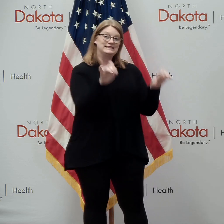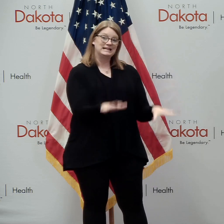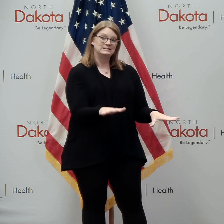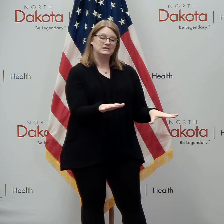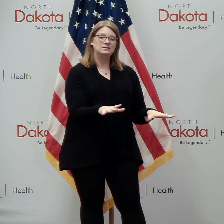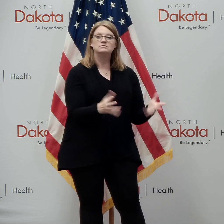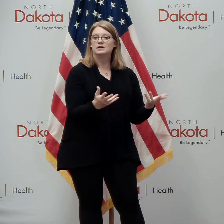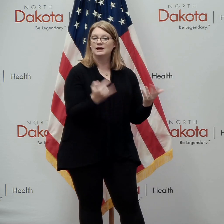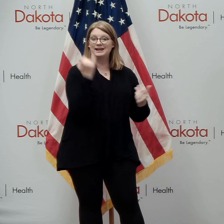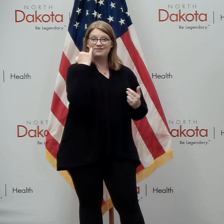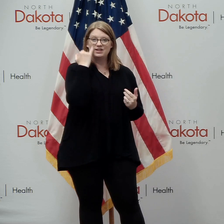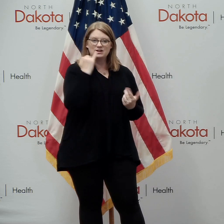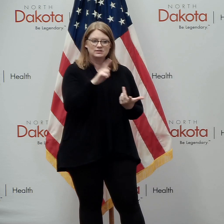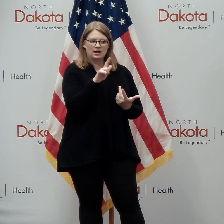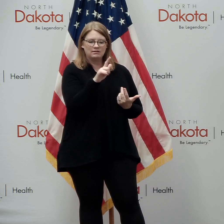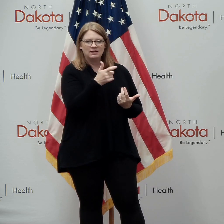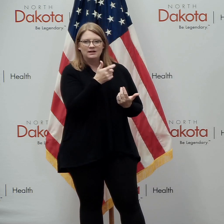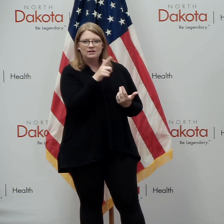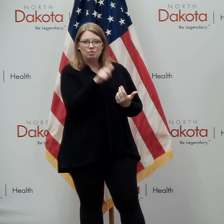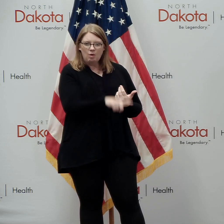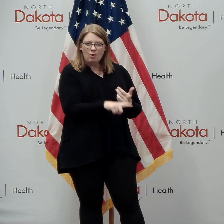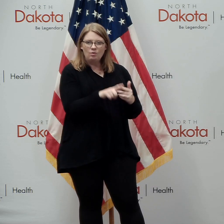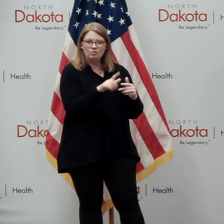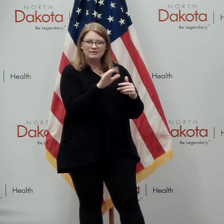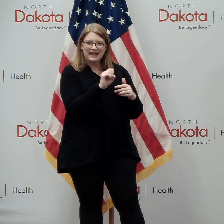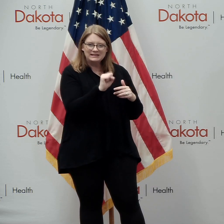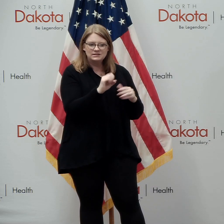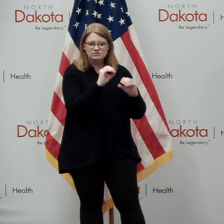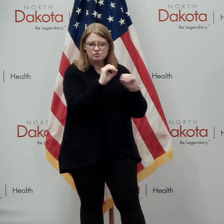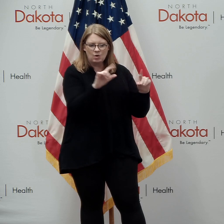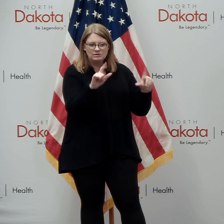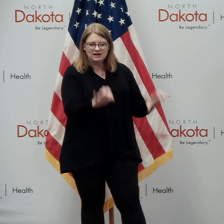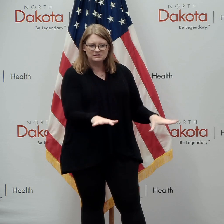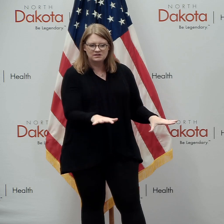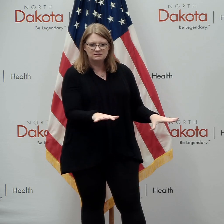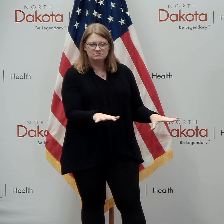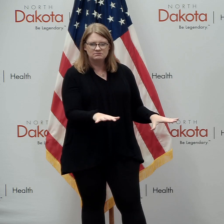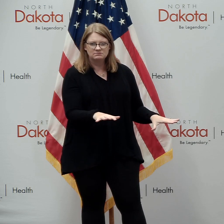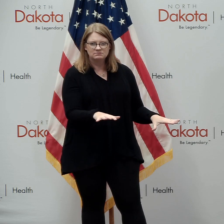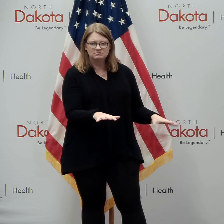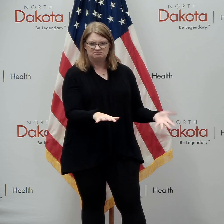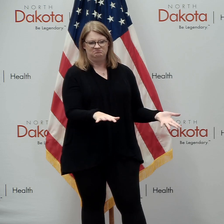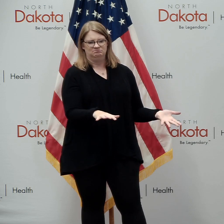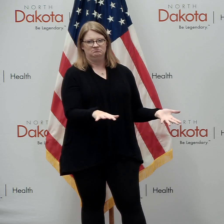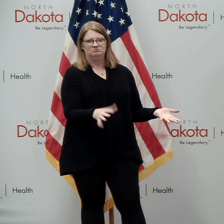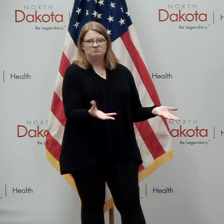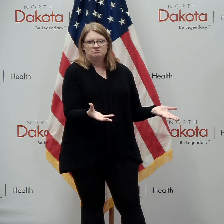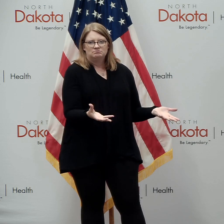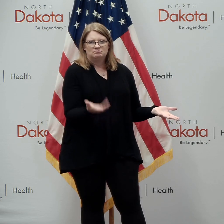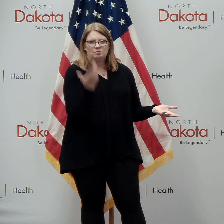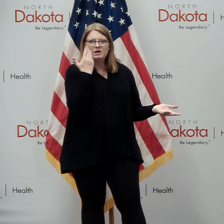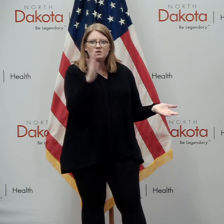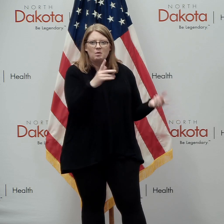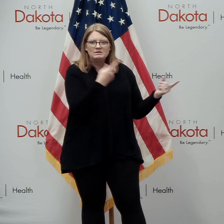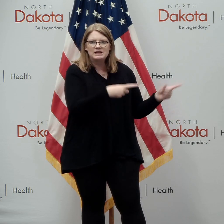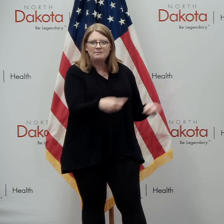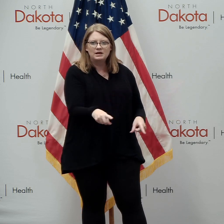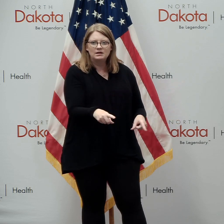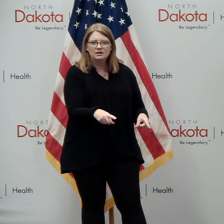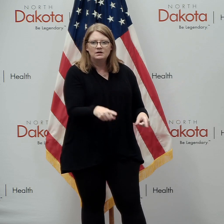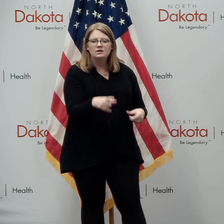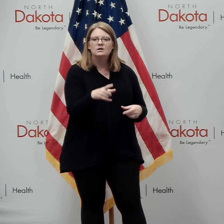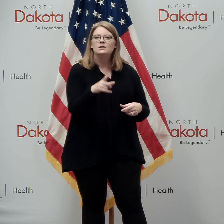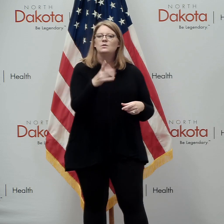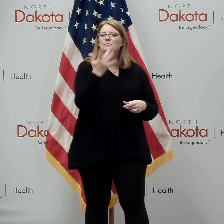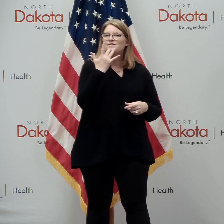you've got low active cases but almost no testing, that doesn't really give you a good indicator. And so we want to have high testing